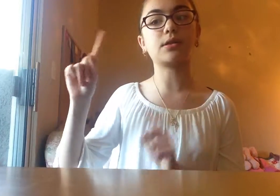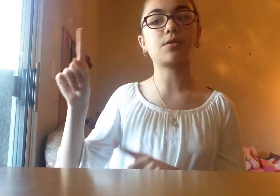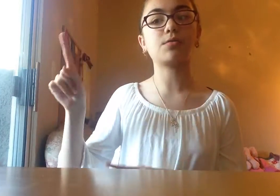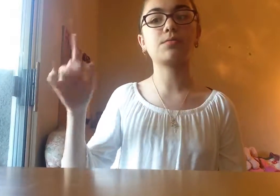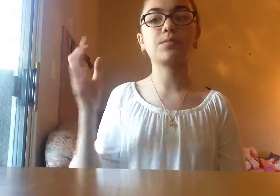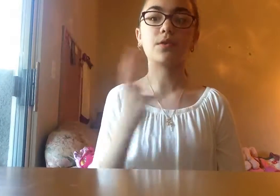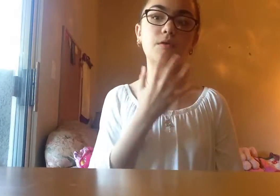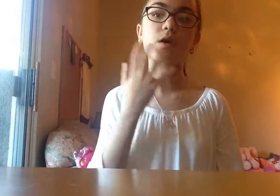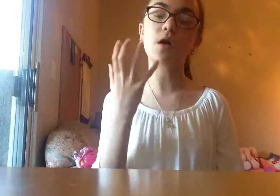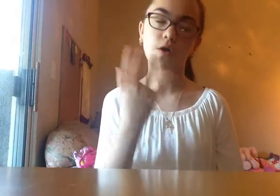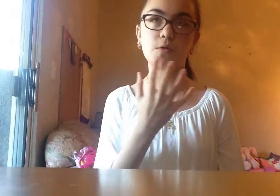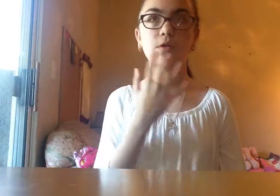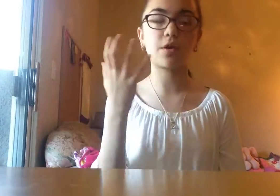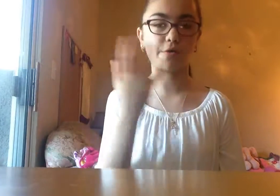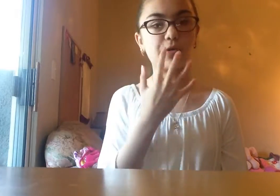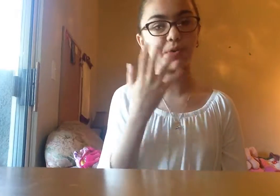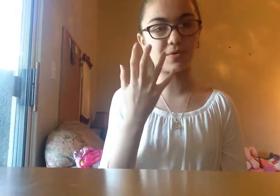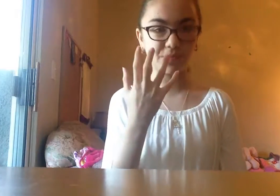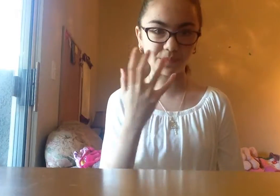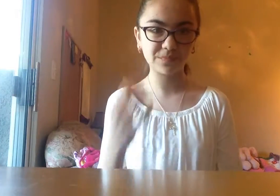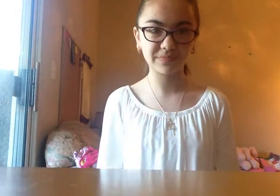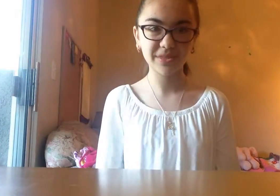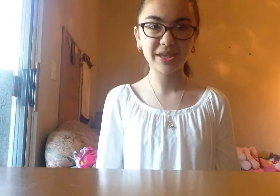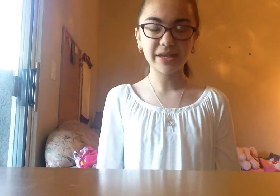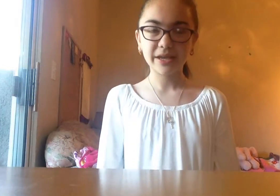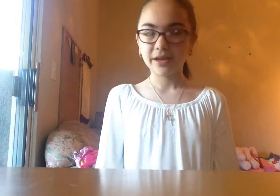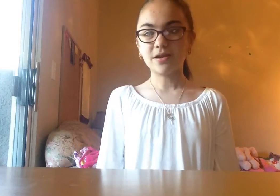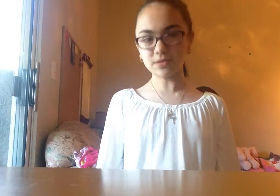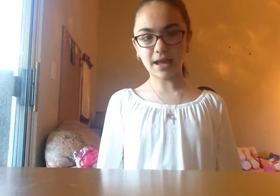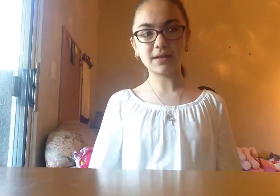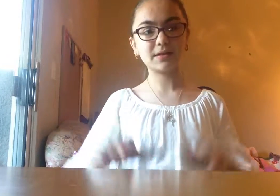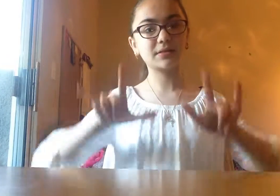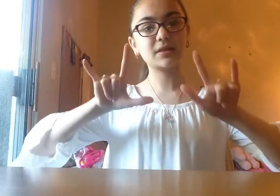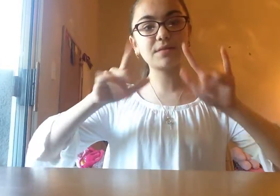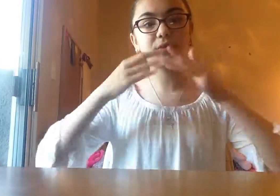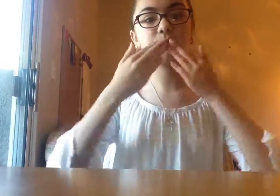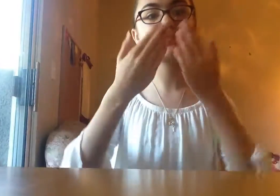go. Oh, oh, oh, oh, oh, oh. Okay, love you.